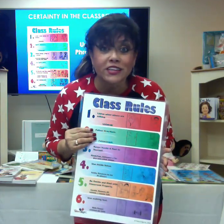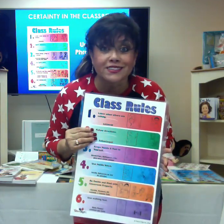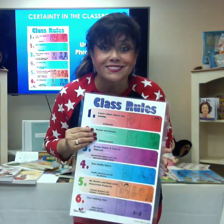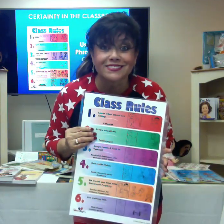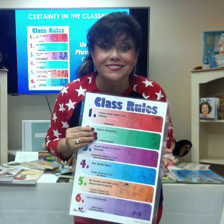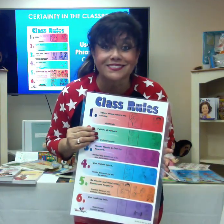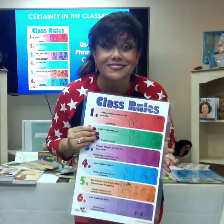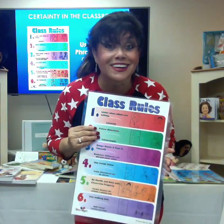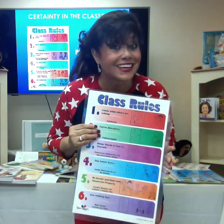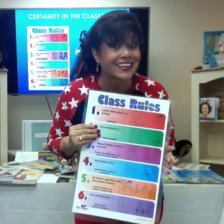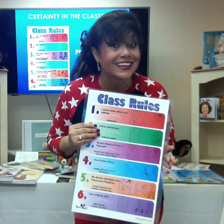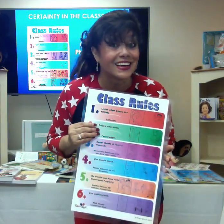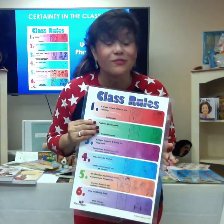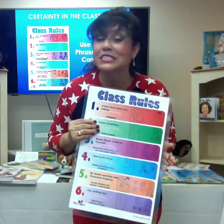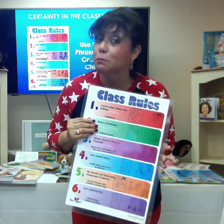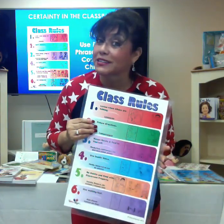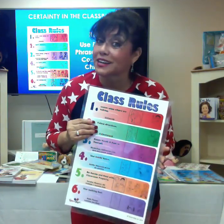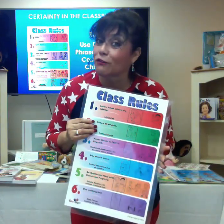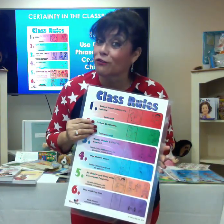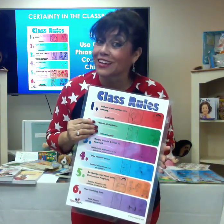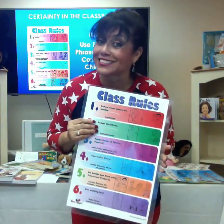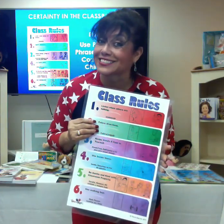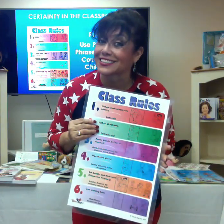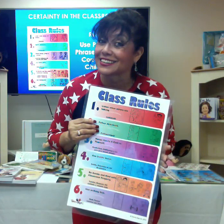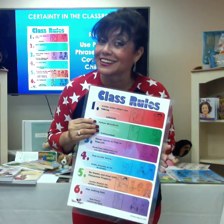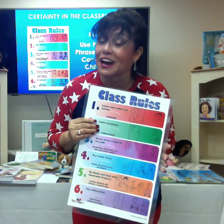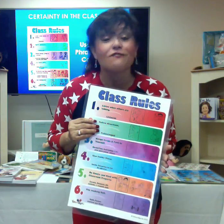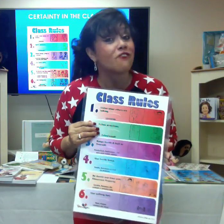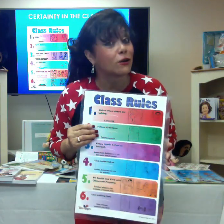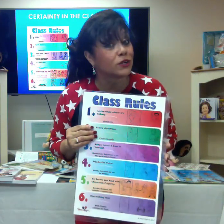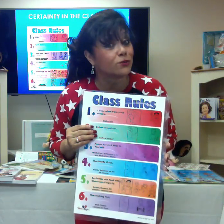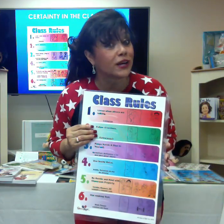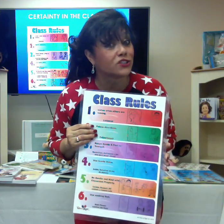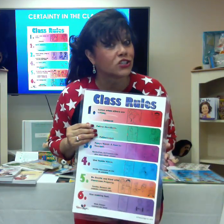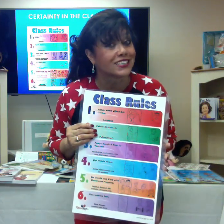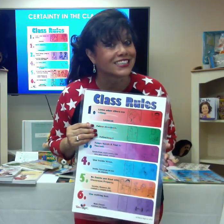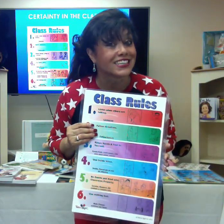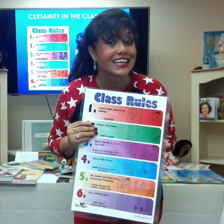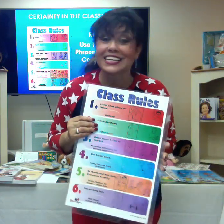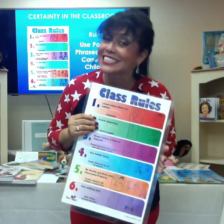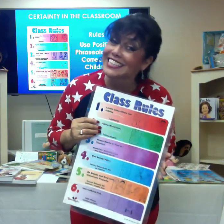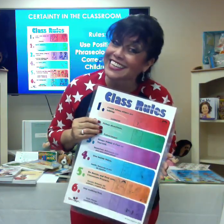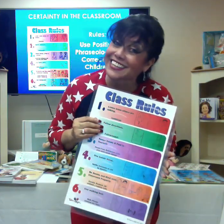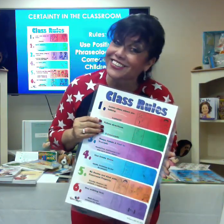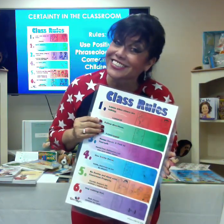feet, right? Respecting our friends, following direction, listening